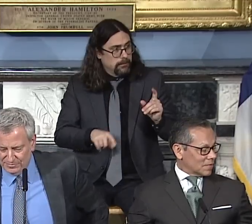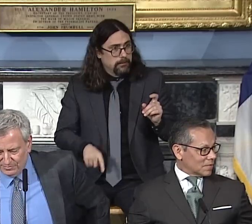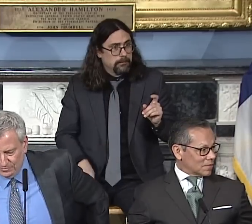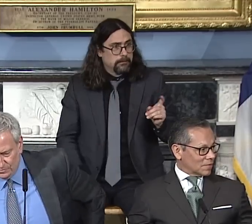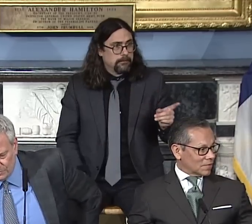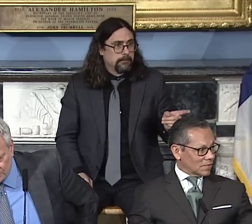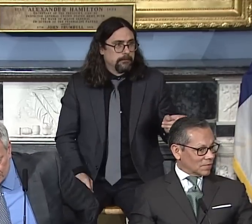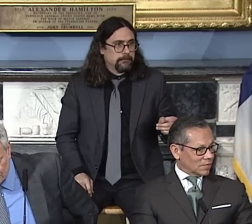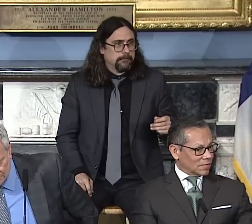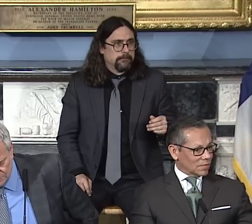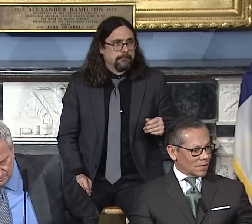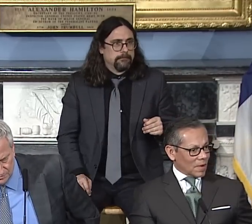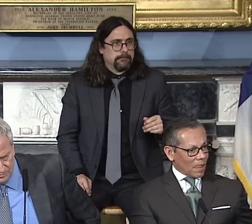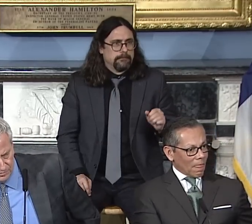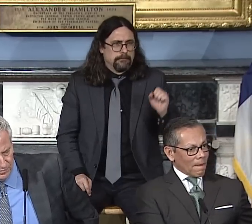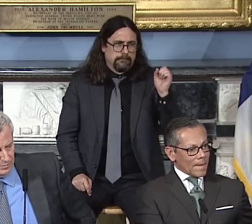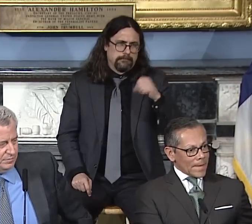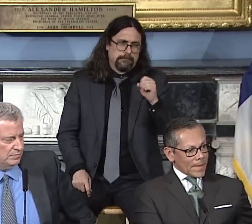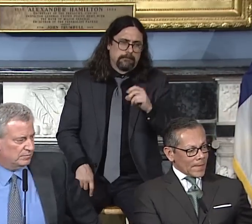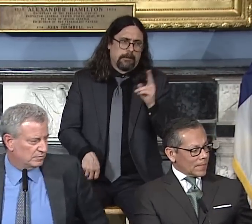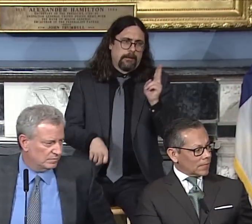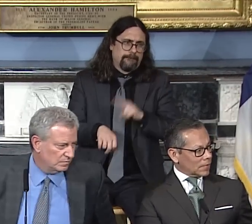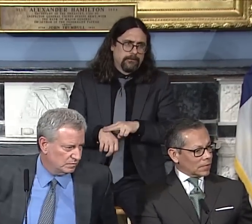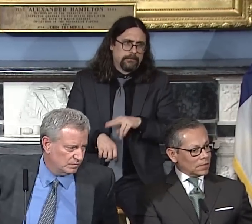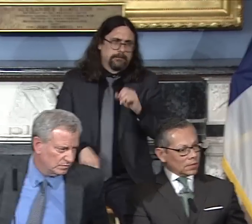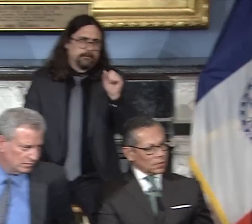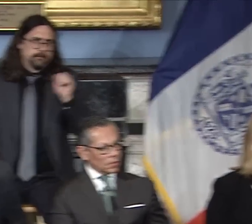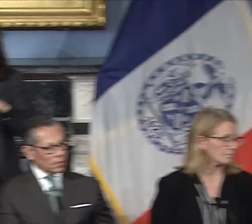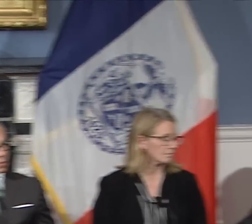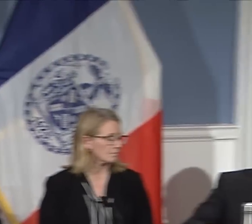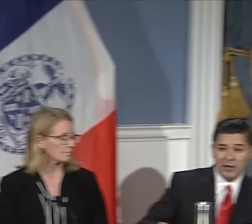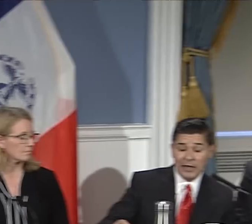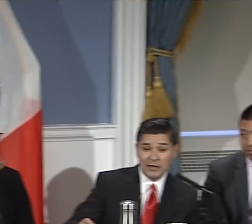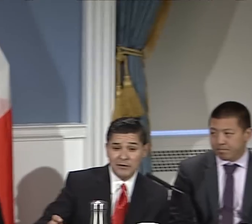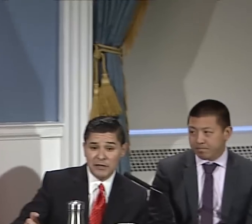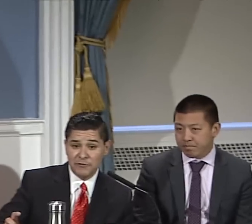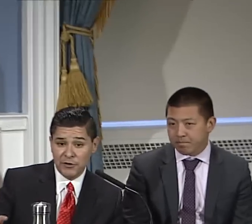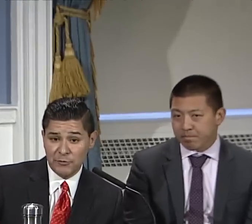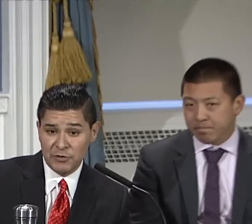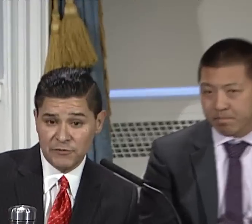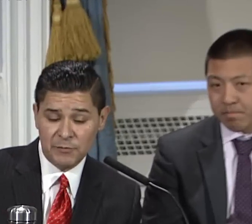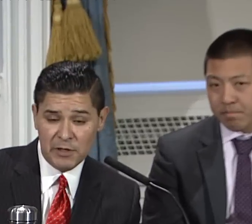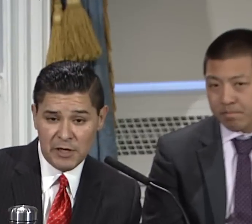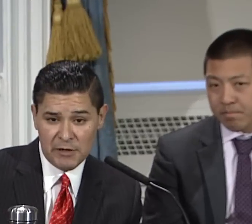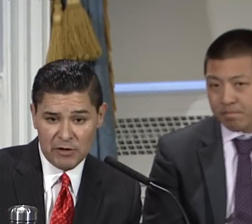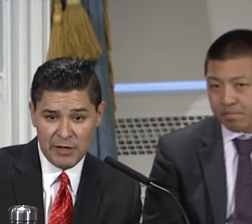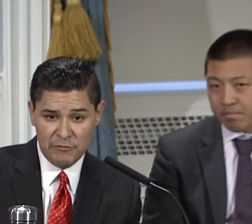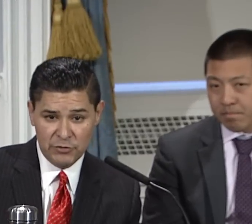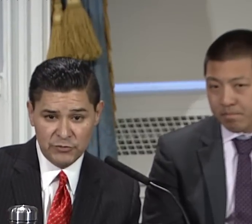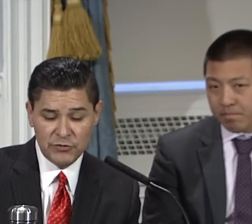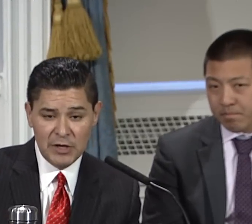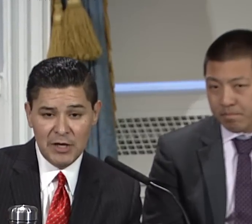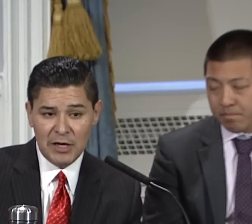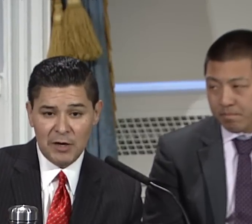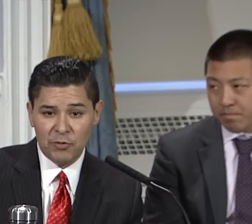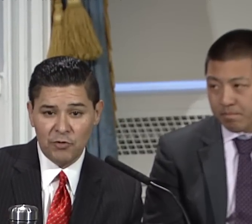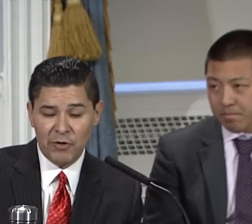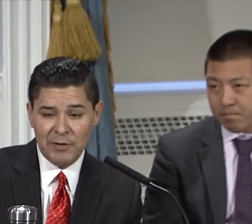And we've identified all of our medically fragile students, all of our fragile students, and if they are participating in any kind of